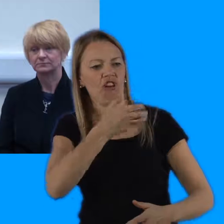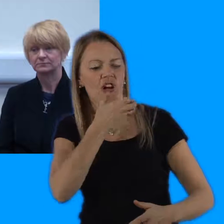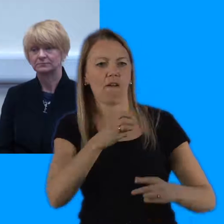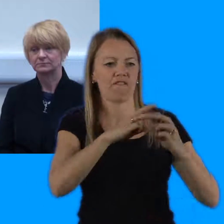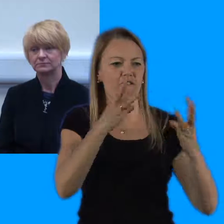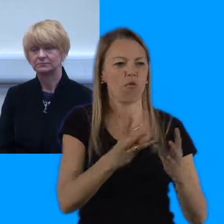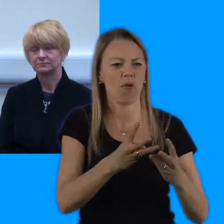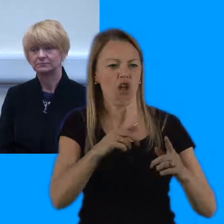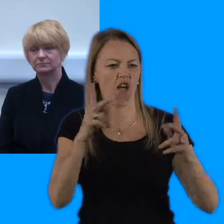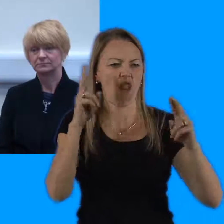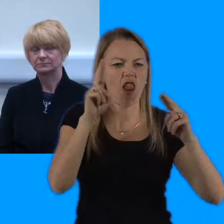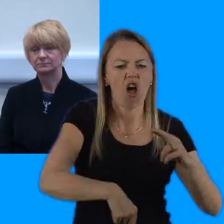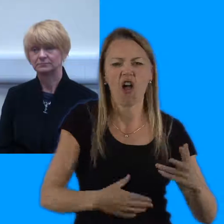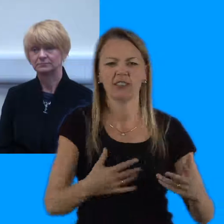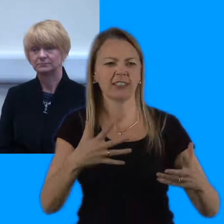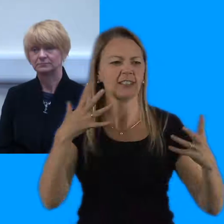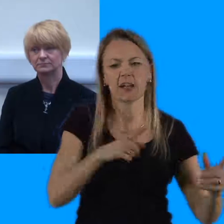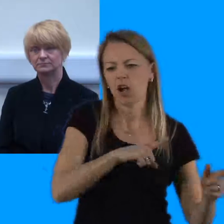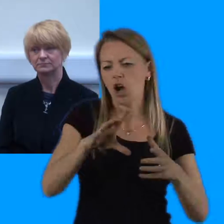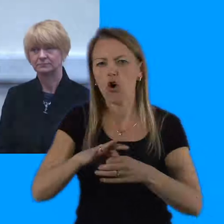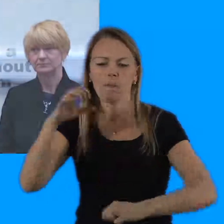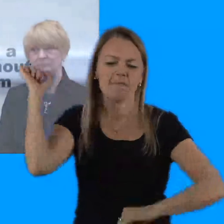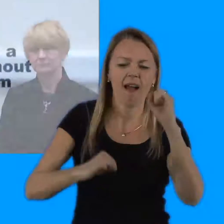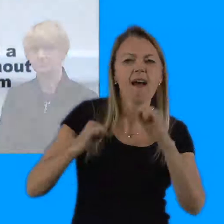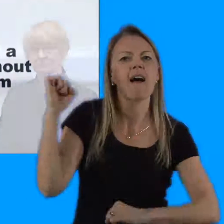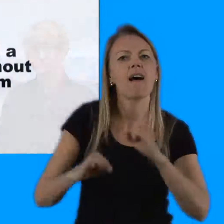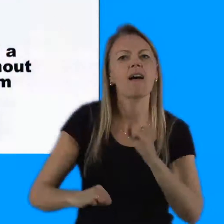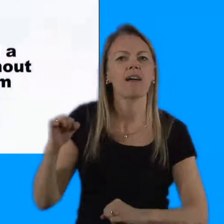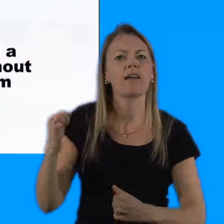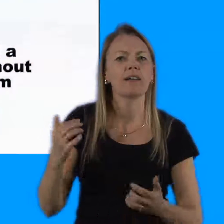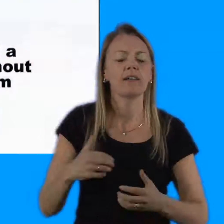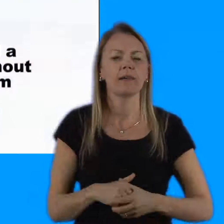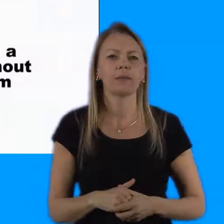back home very, very drunk, they're angry, and they take it out on their partner.